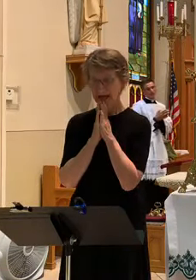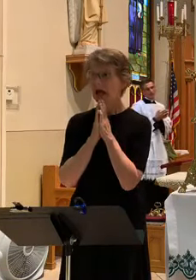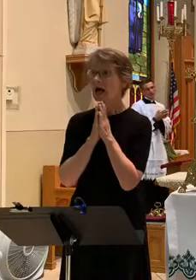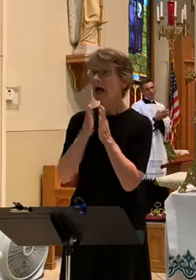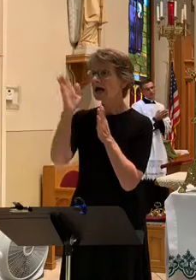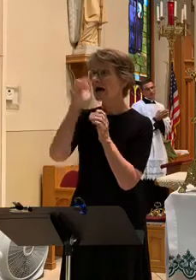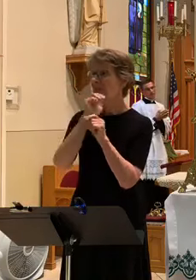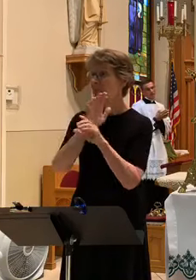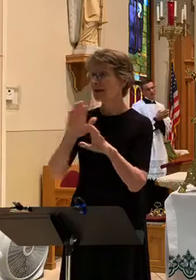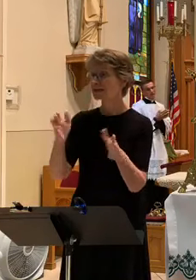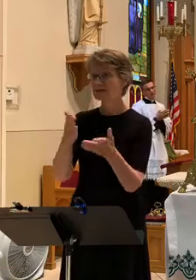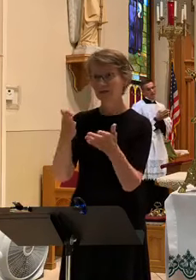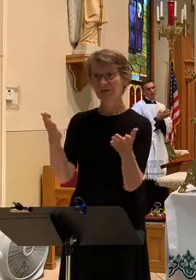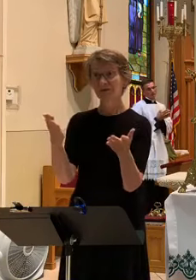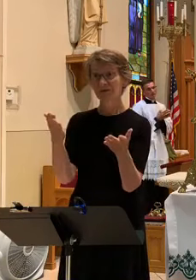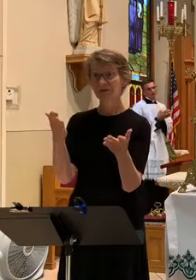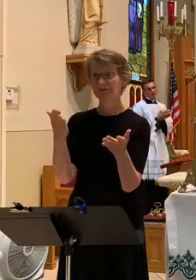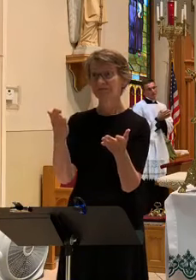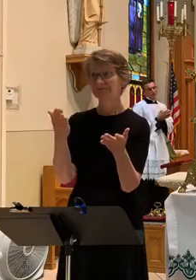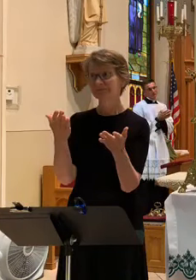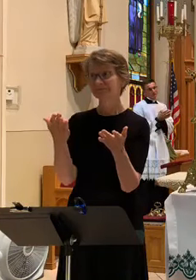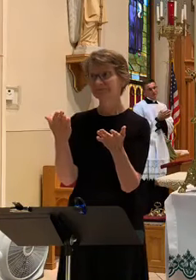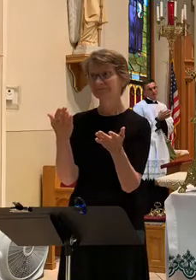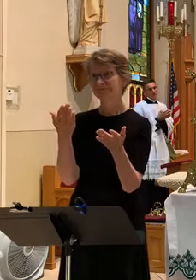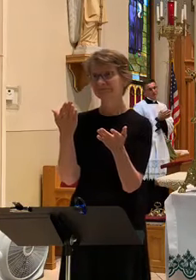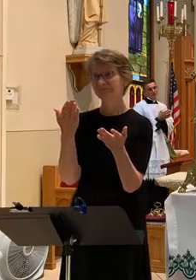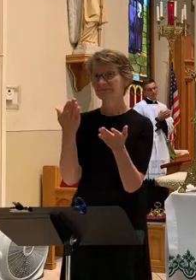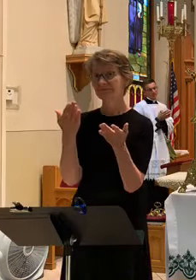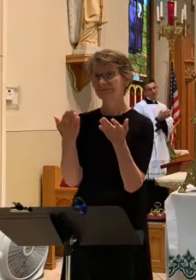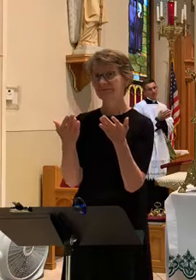God bless you. This is probably, again, one of our larger